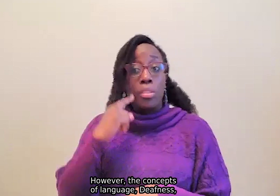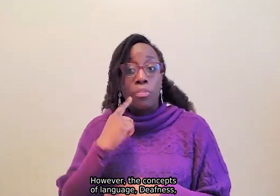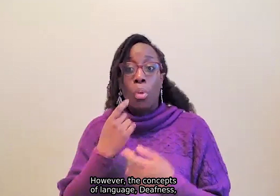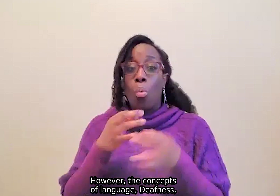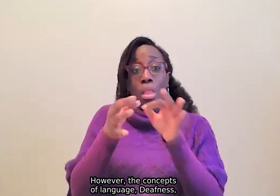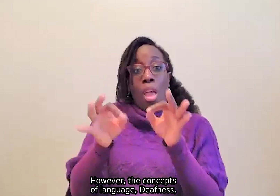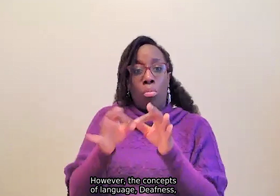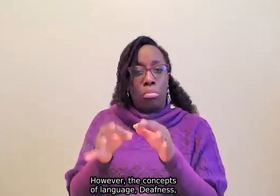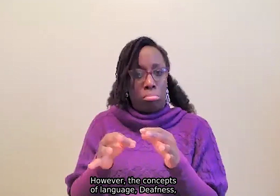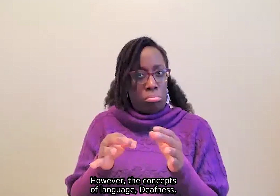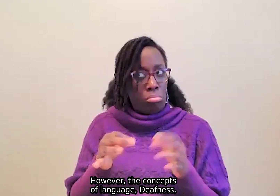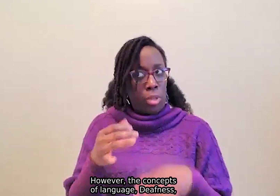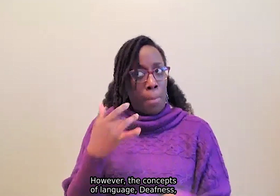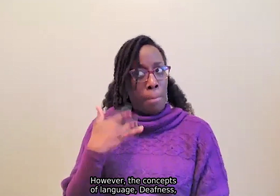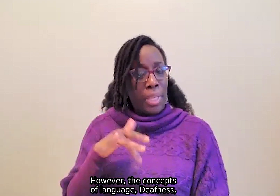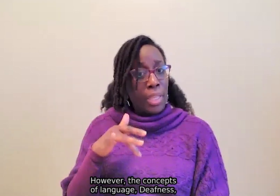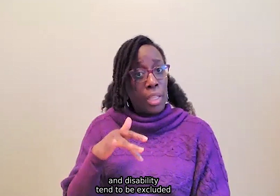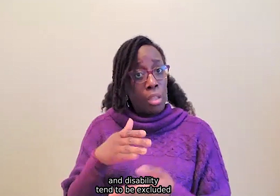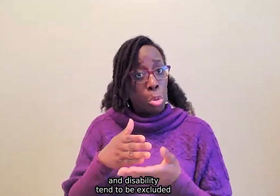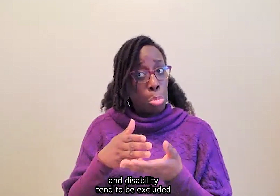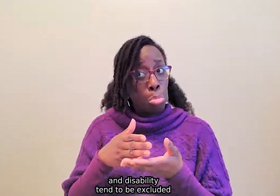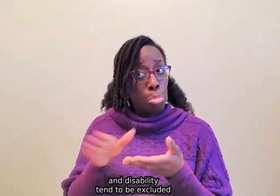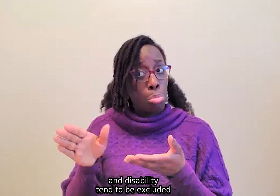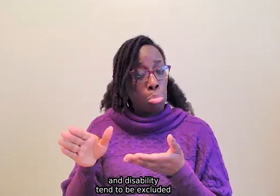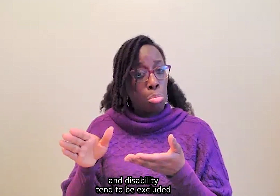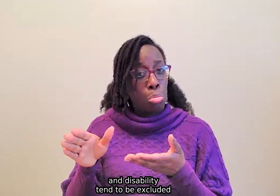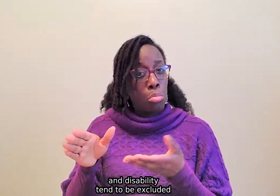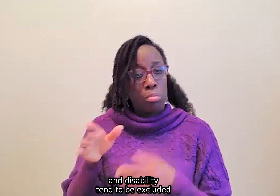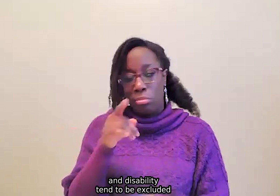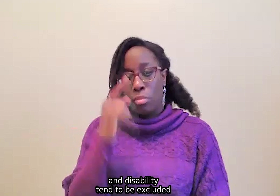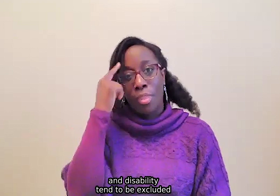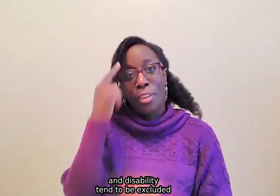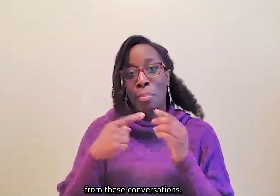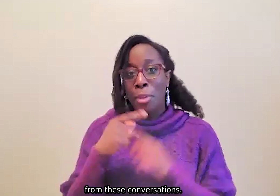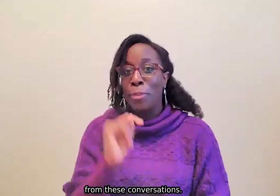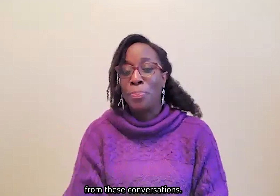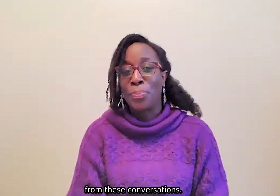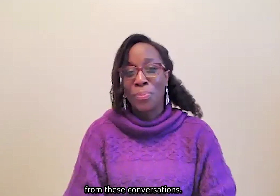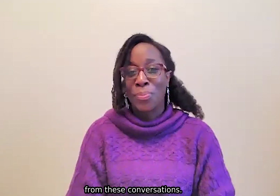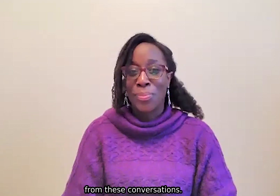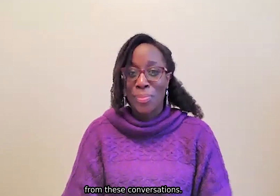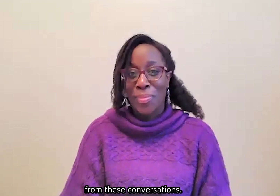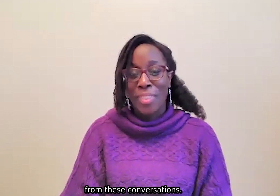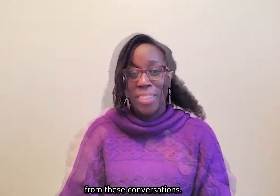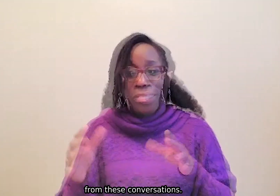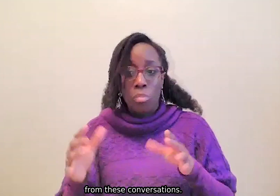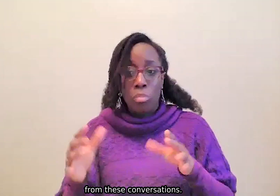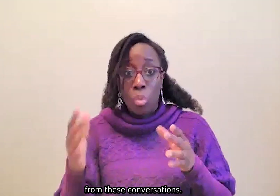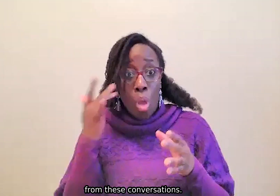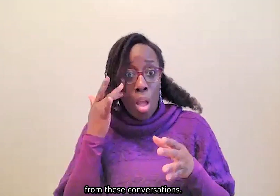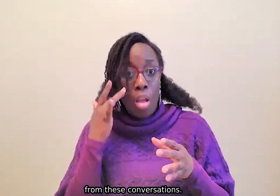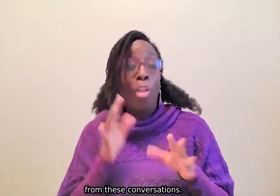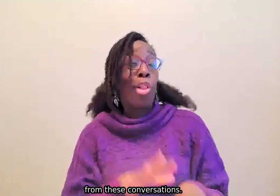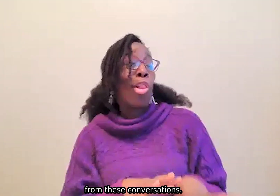the concepts of language, deafness, and disability tend to be excluded from these conversations.